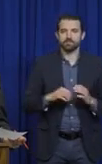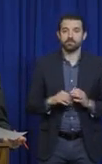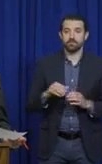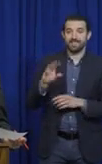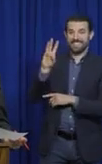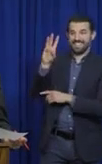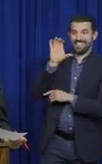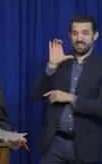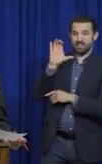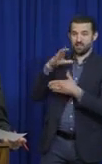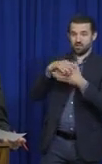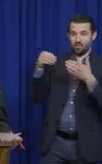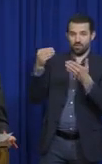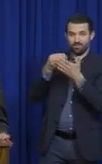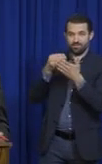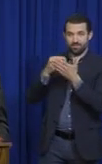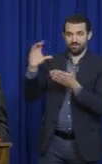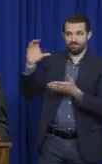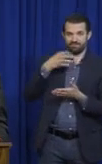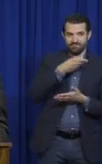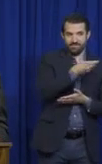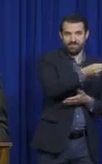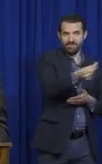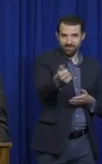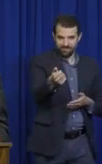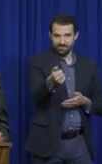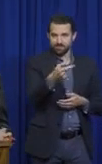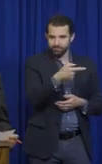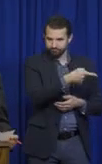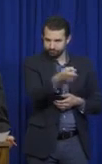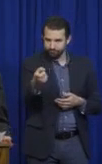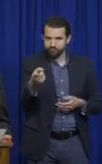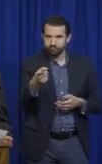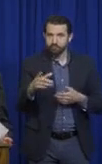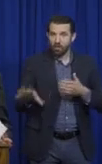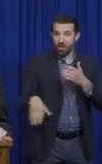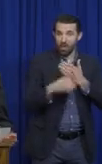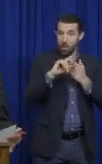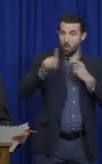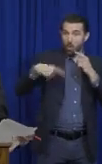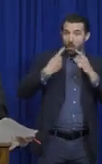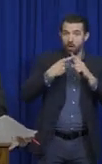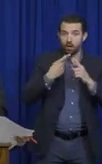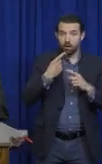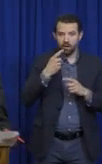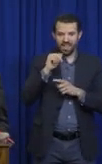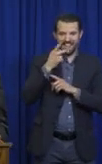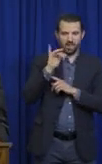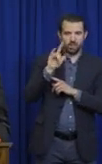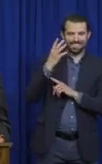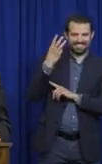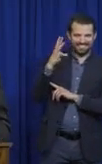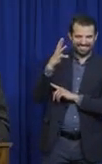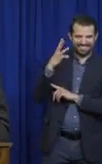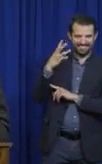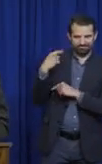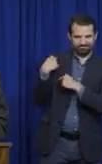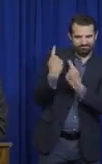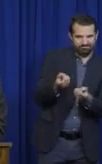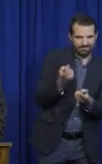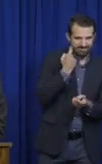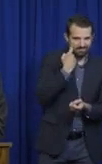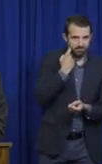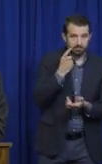Federal Pandemic Unemployment Compensation Program on April 16th. And last week, I talked to you